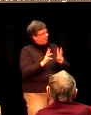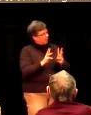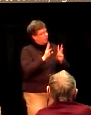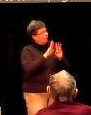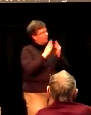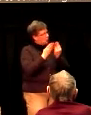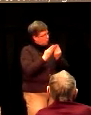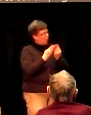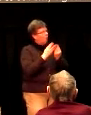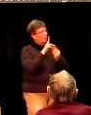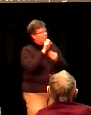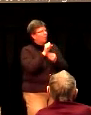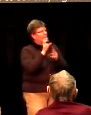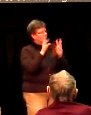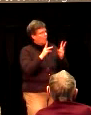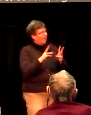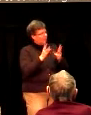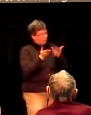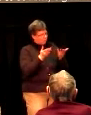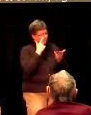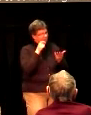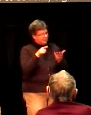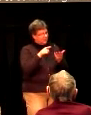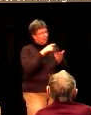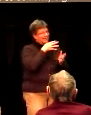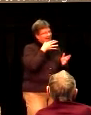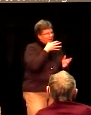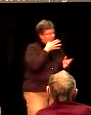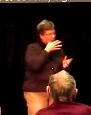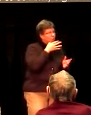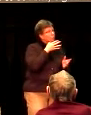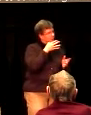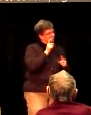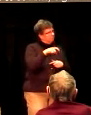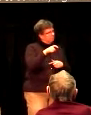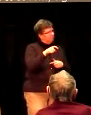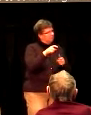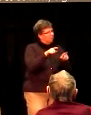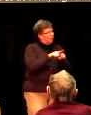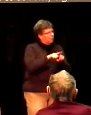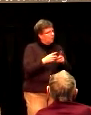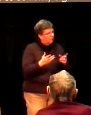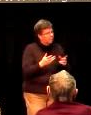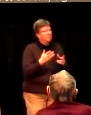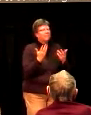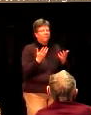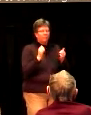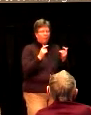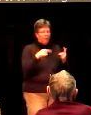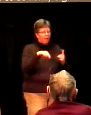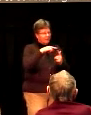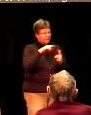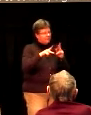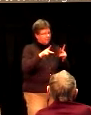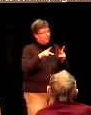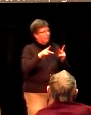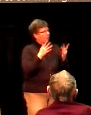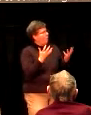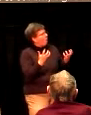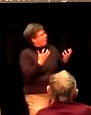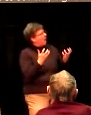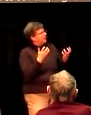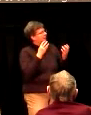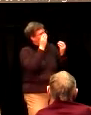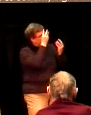Weather Service, because there was an agricultural application as well. And so all of these people were wanting these weather